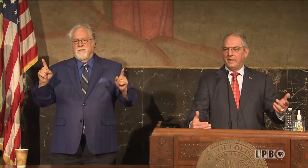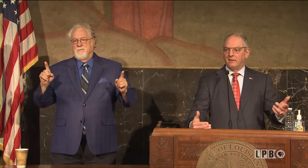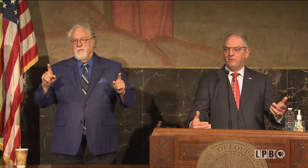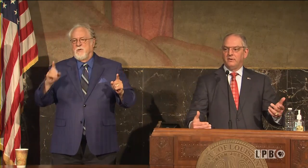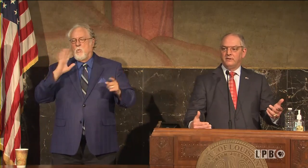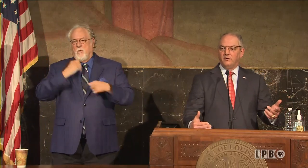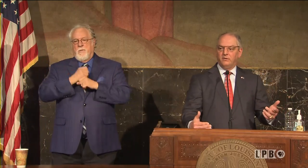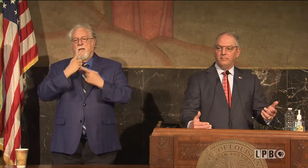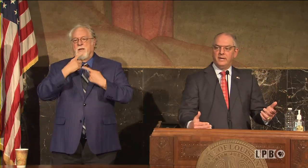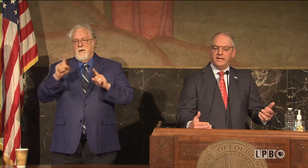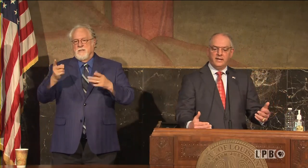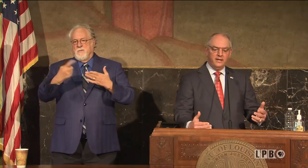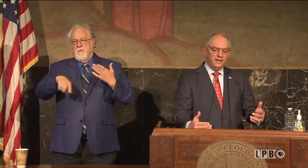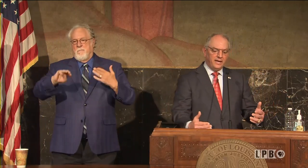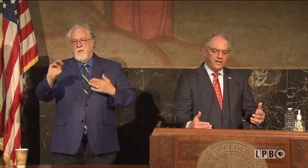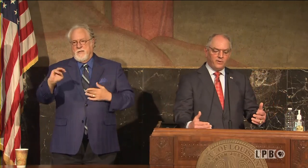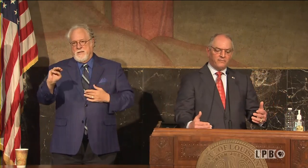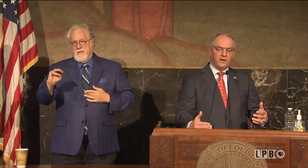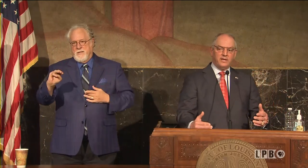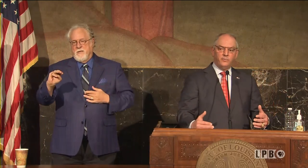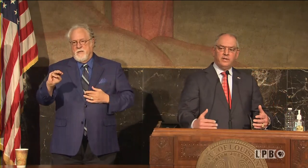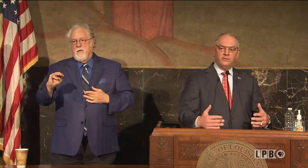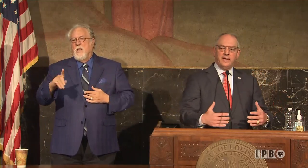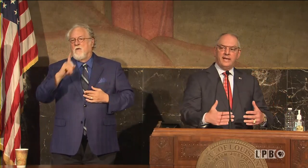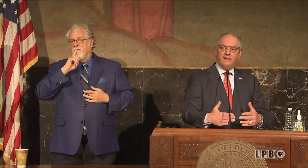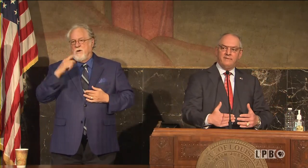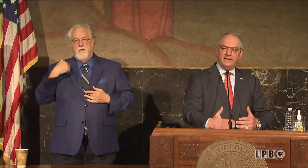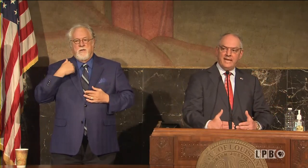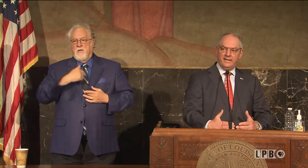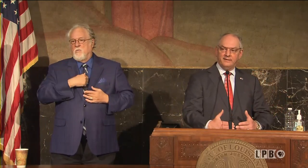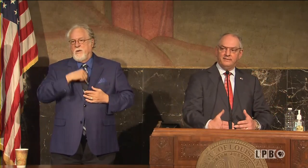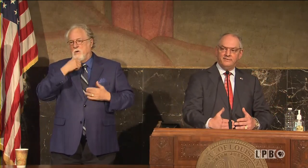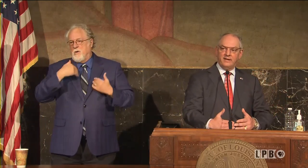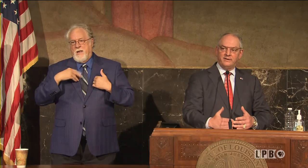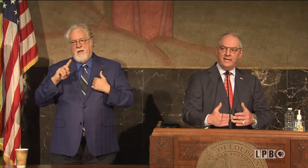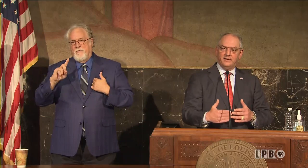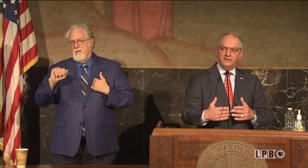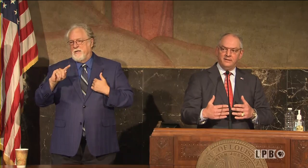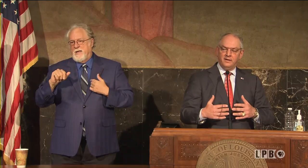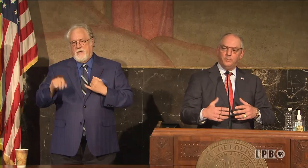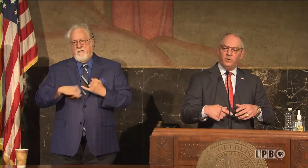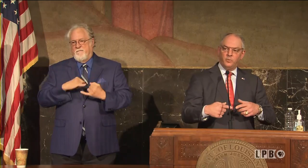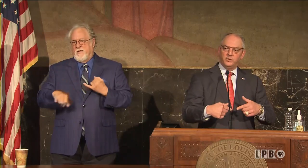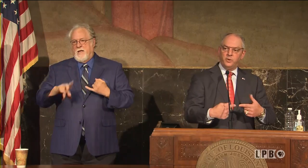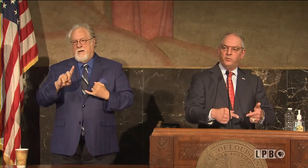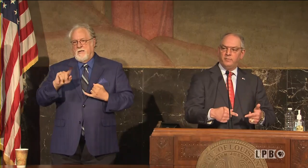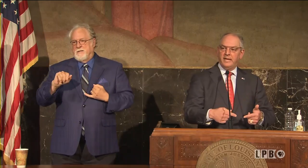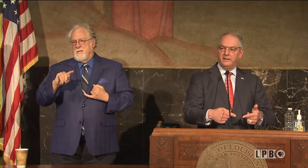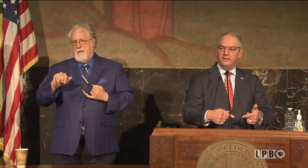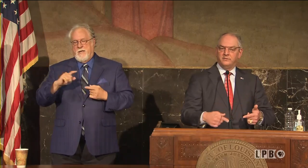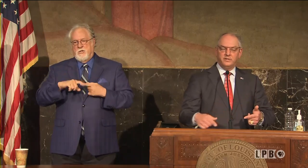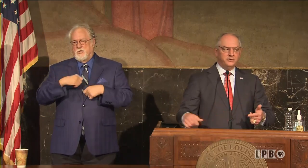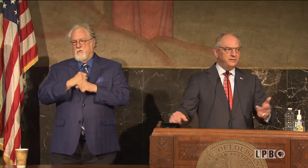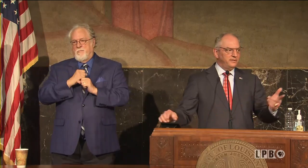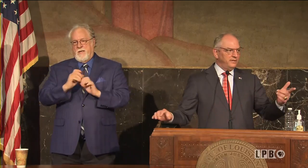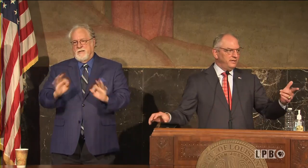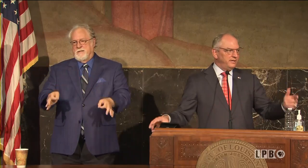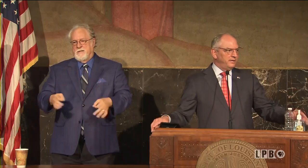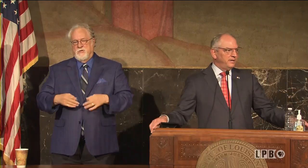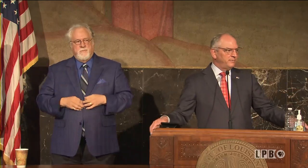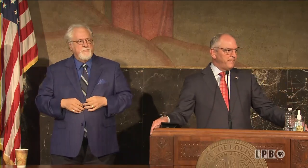going to make on Monday. And quite frankly, we don't yet have the data, the final data upon which we will make the